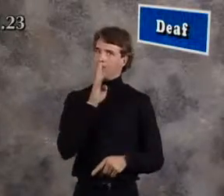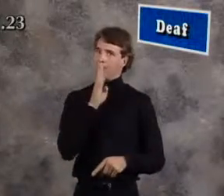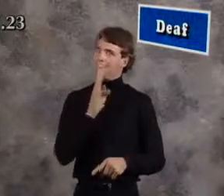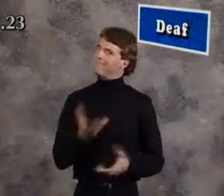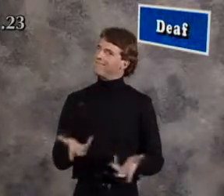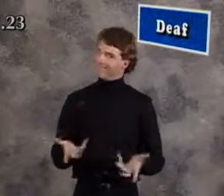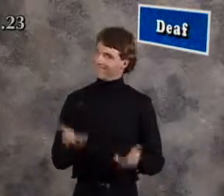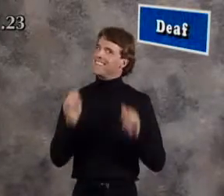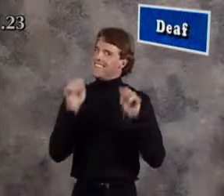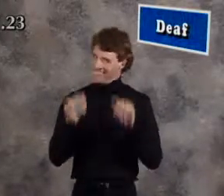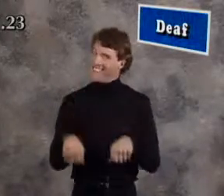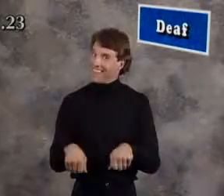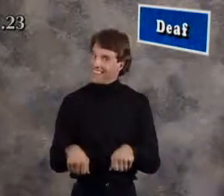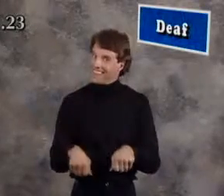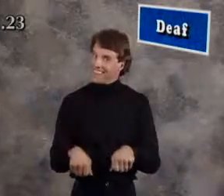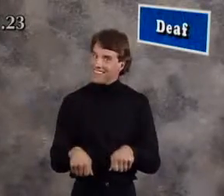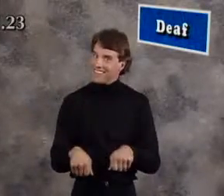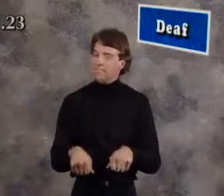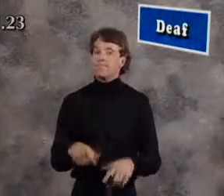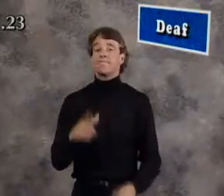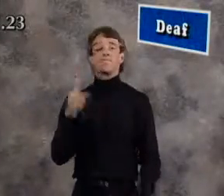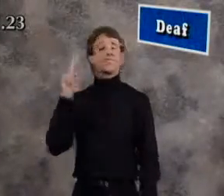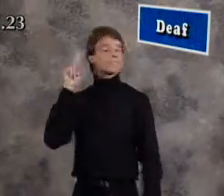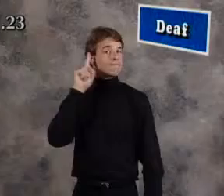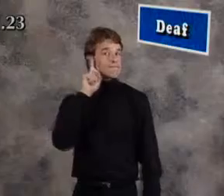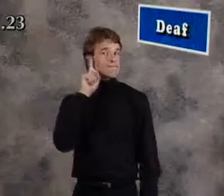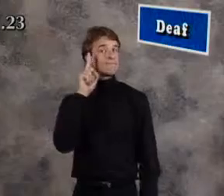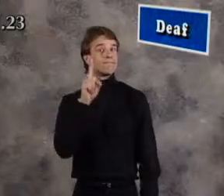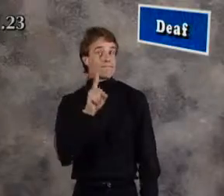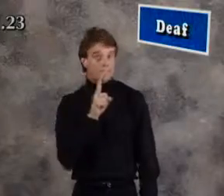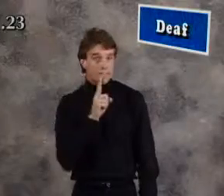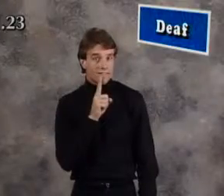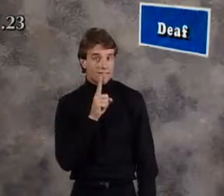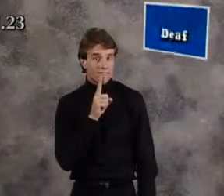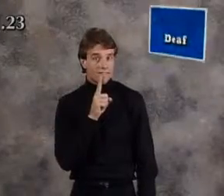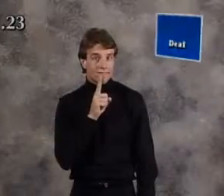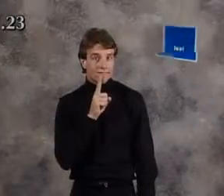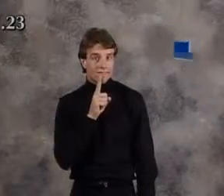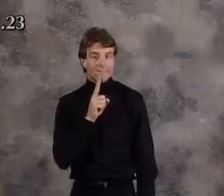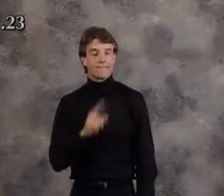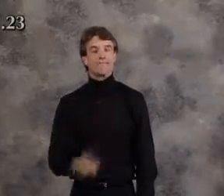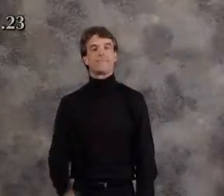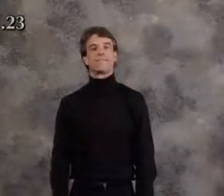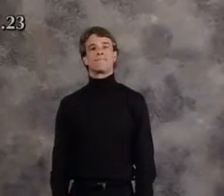mean deaf people can't talk because they can. Deaf.